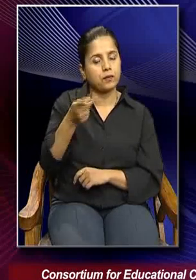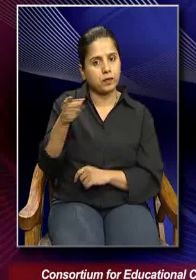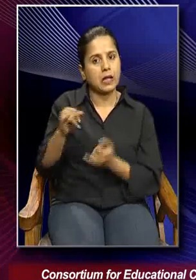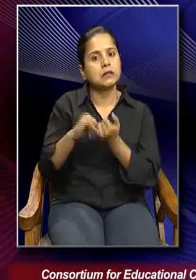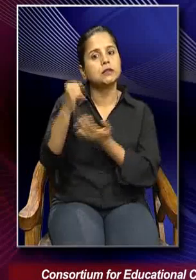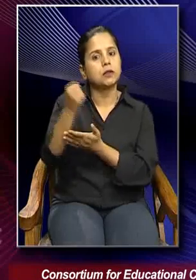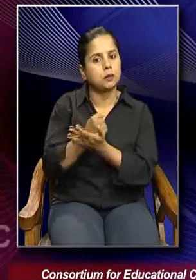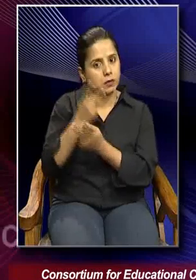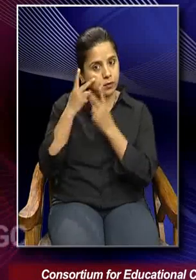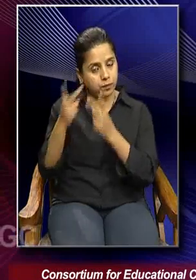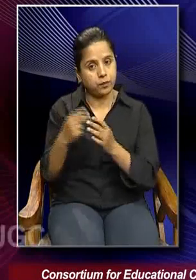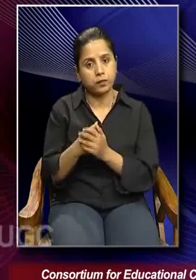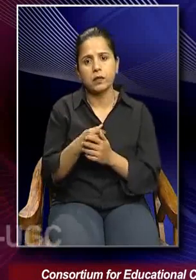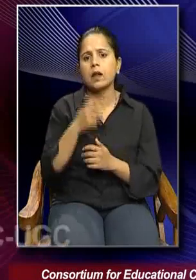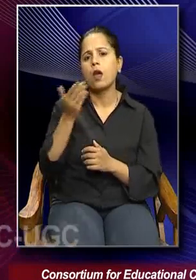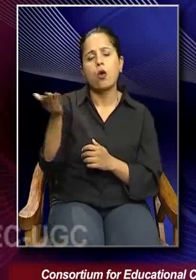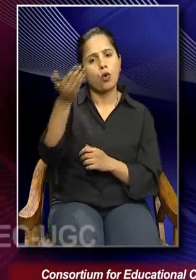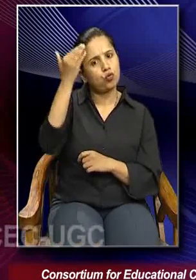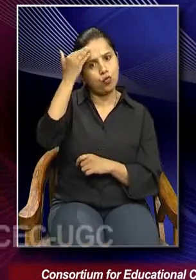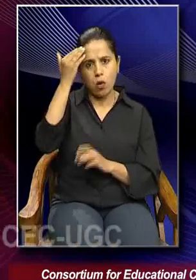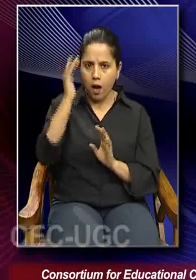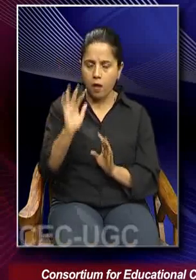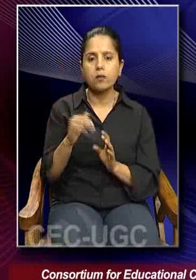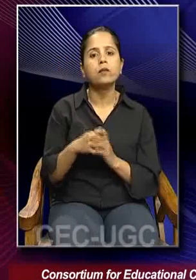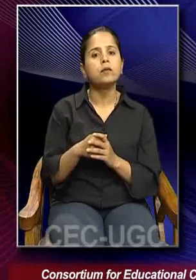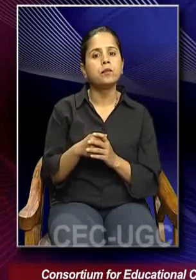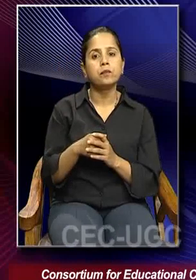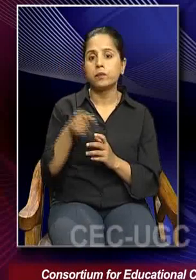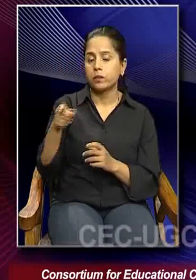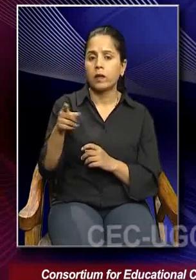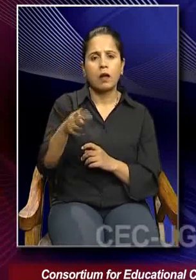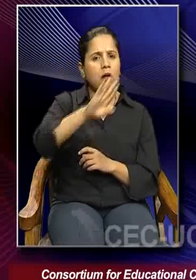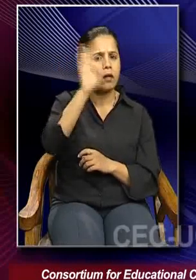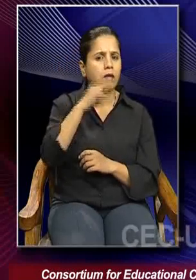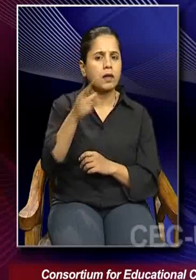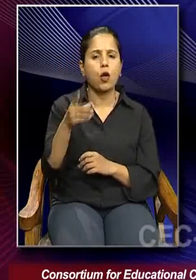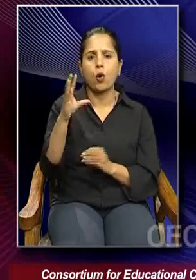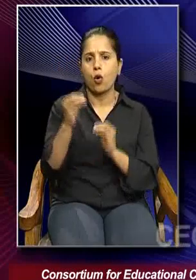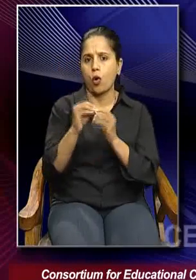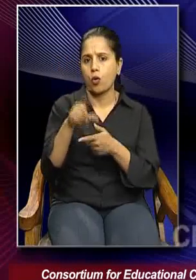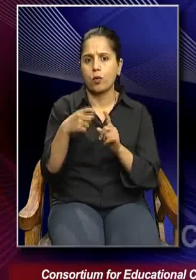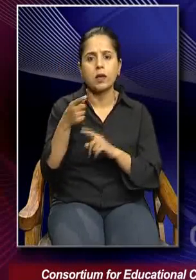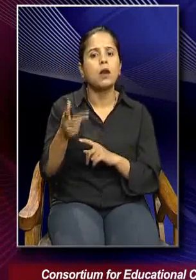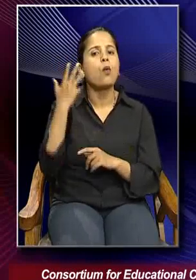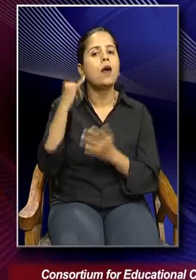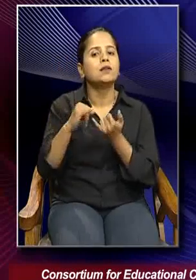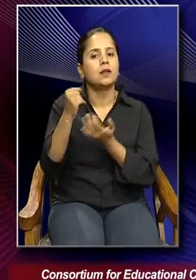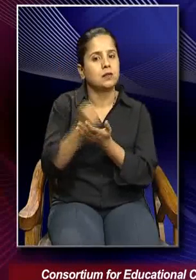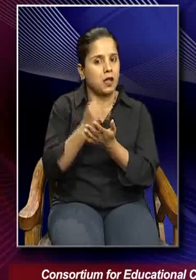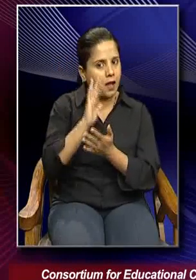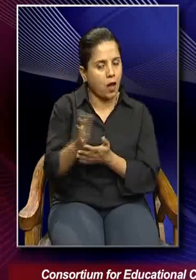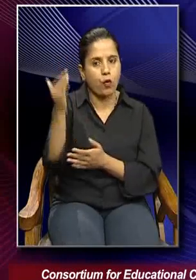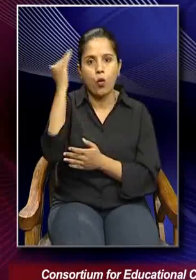subject, it is knower. It can never be an object, since it is a subject and a knower.